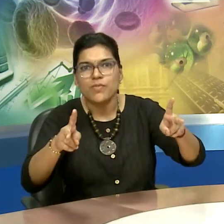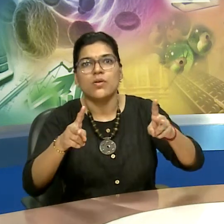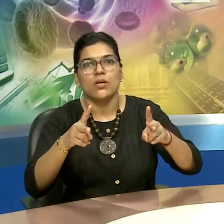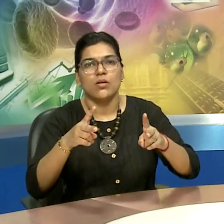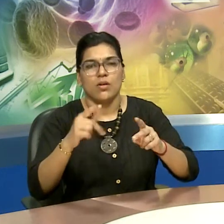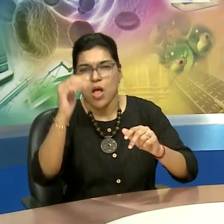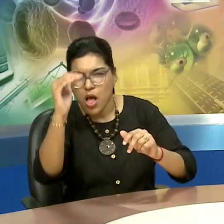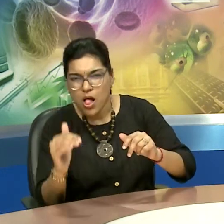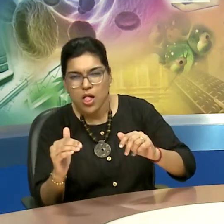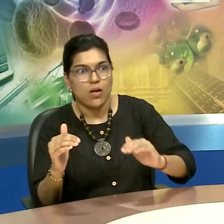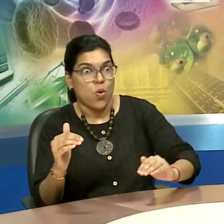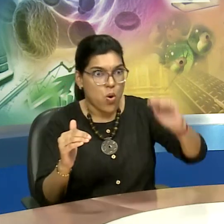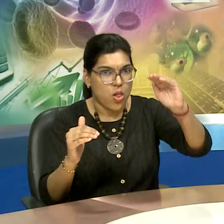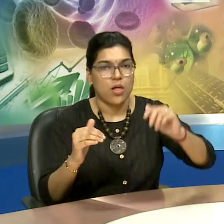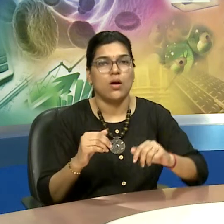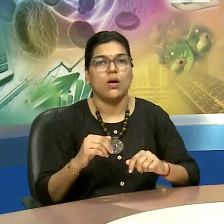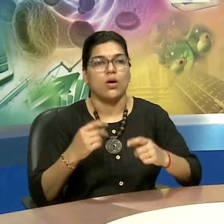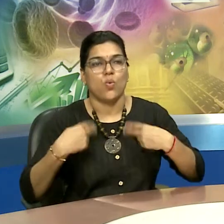13th, we have